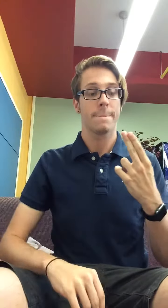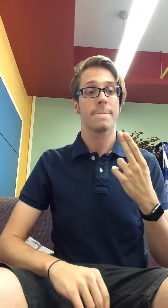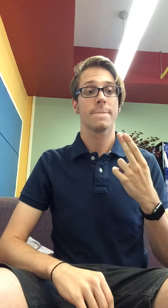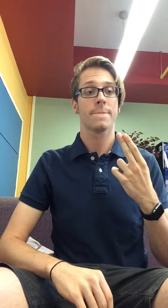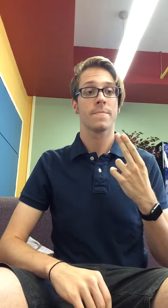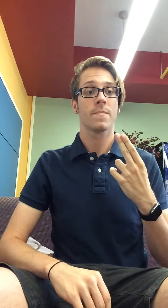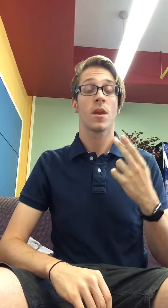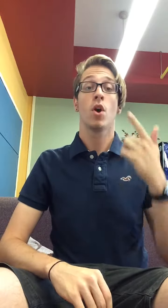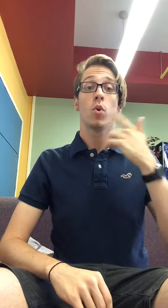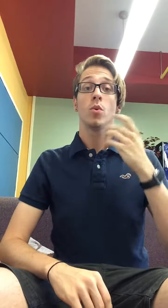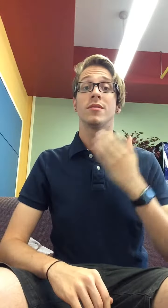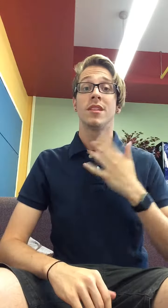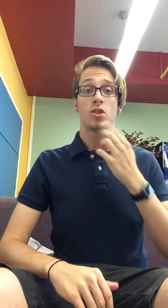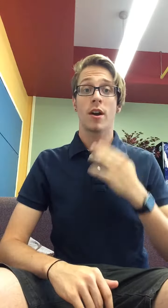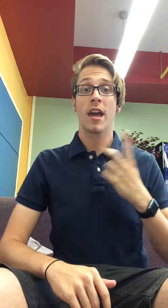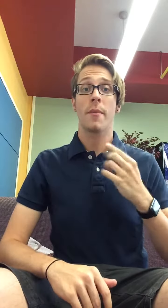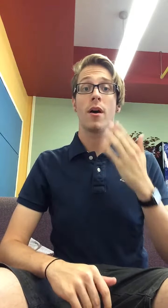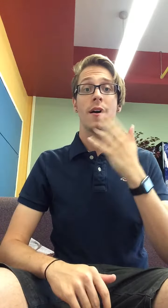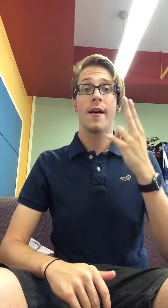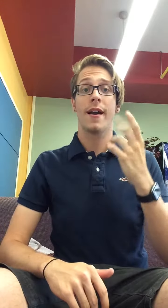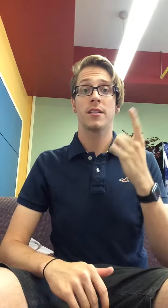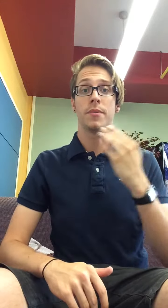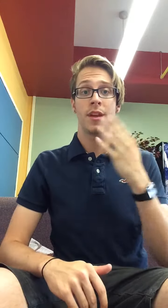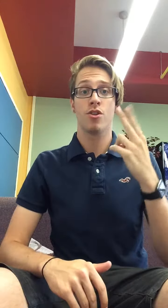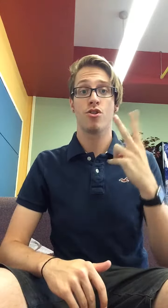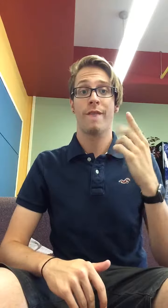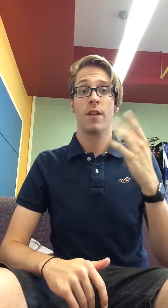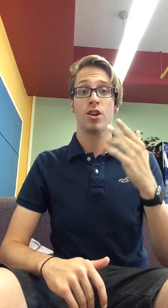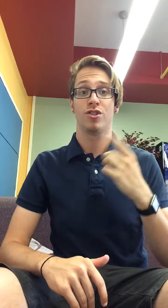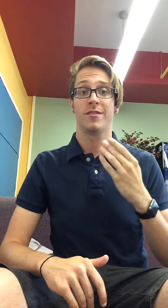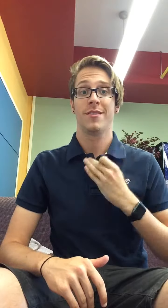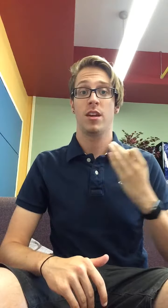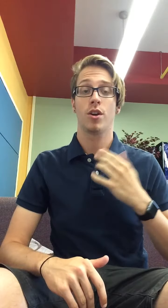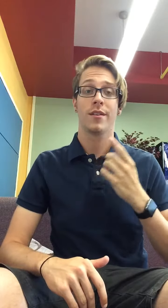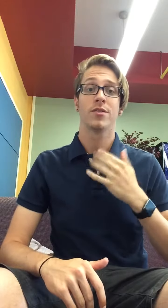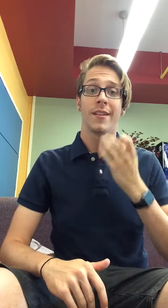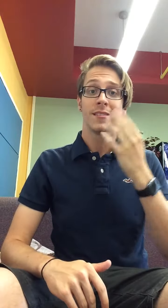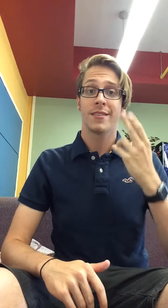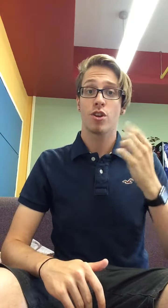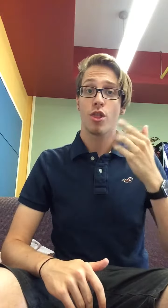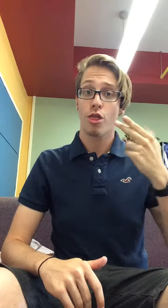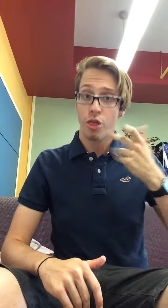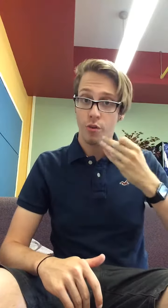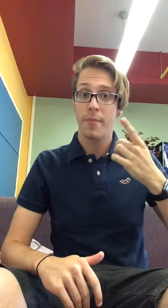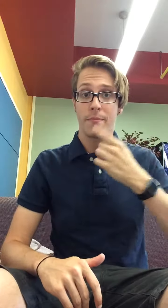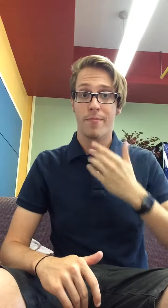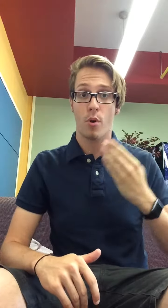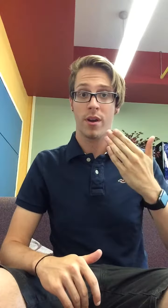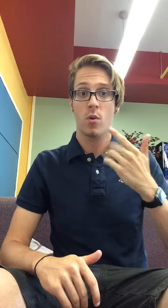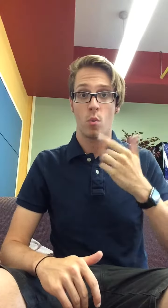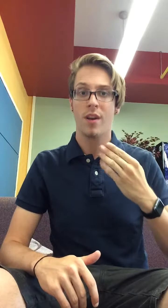Here we're still in section 3.1. This is the third part of the section, and the main focus of this part of the section will